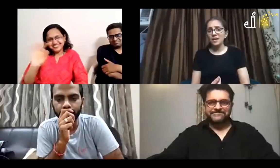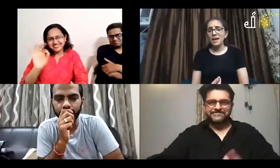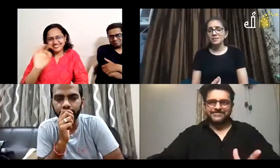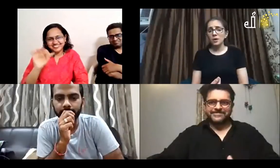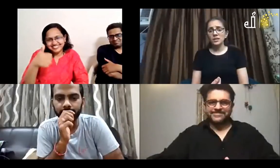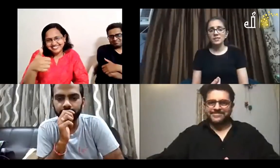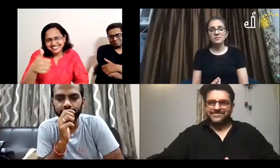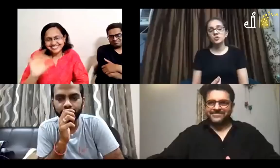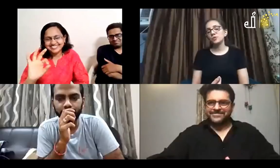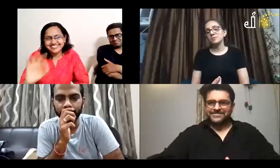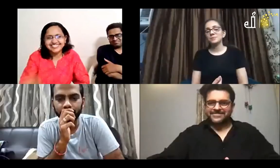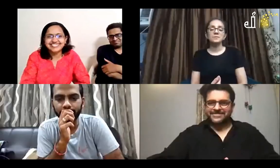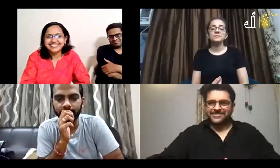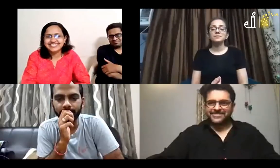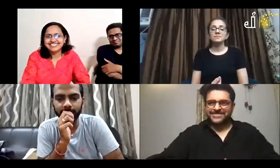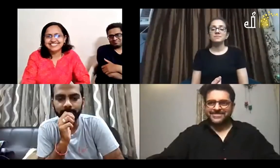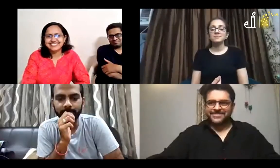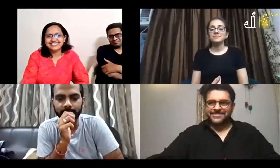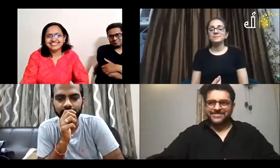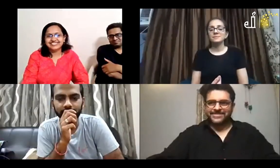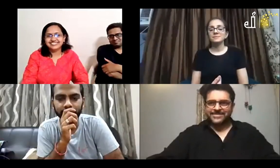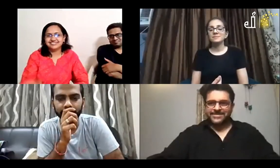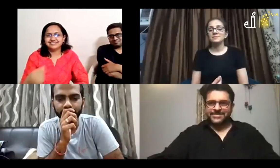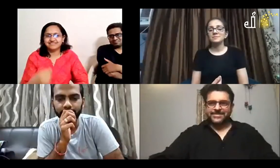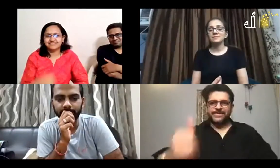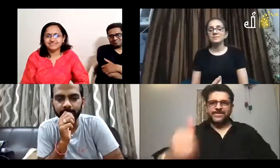Sorry, I had a power cut. No problem.